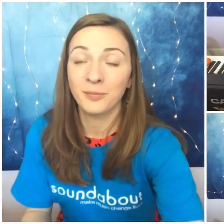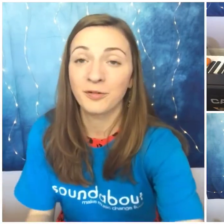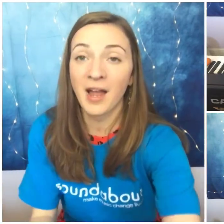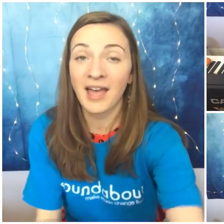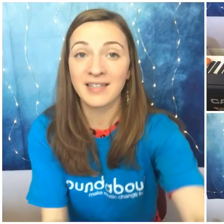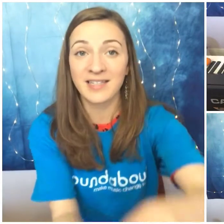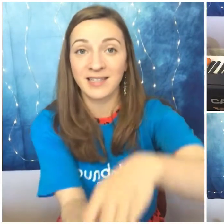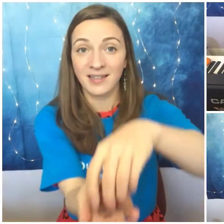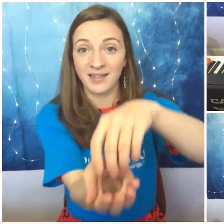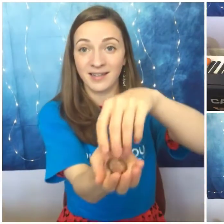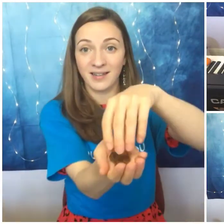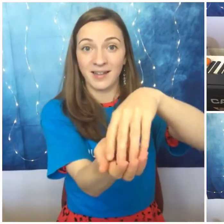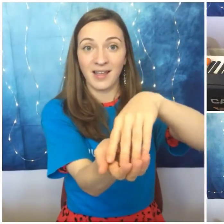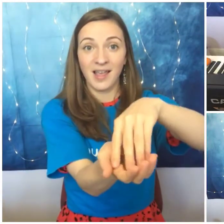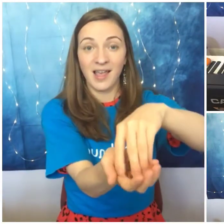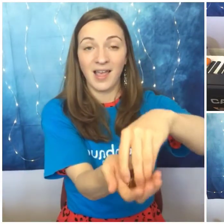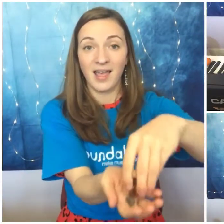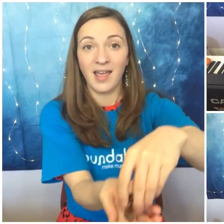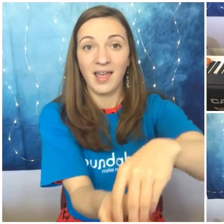of bread